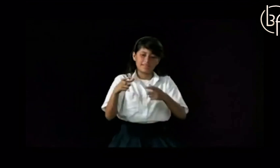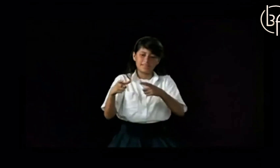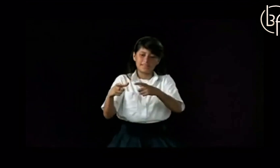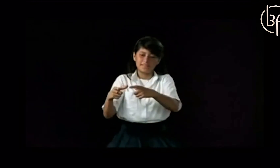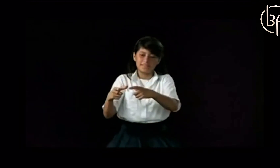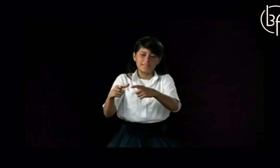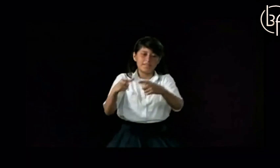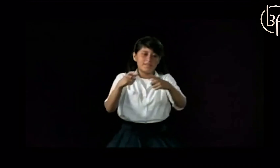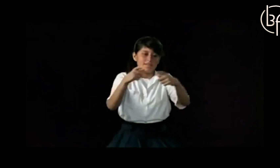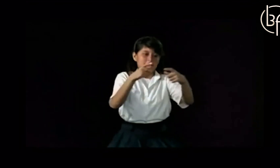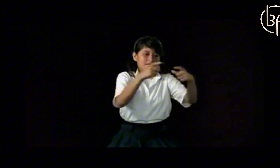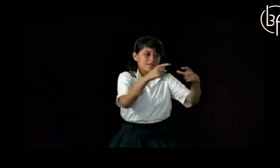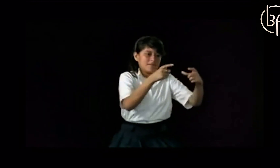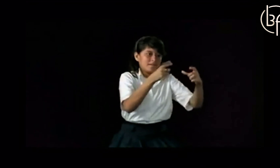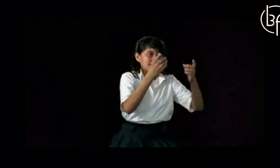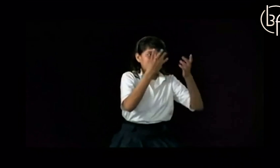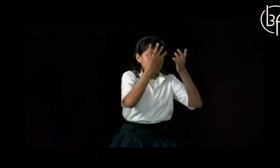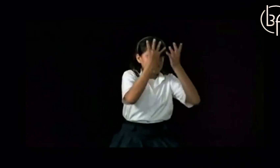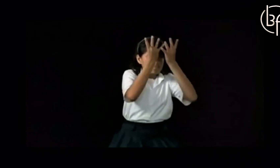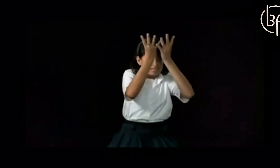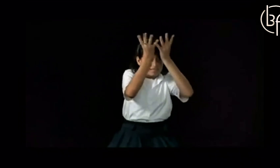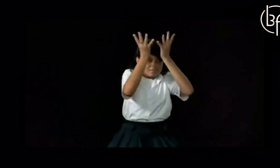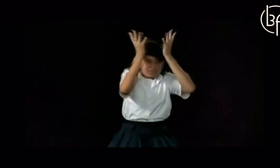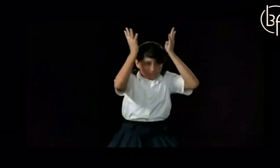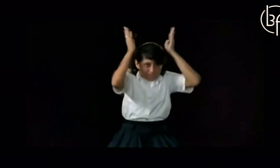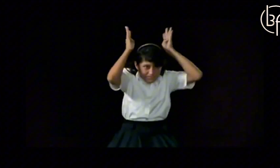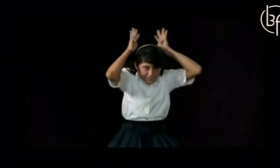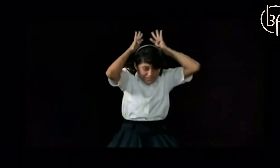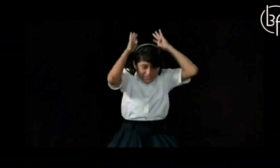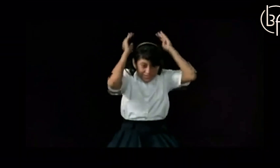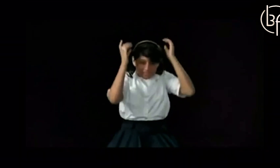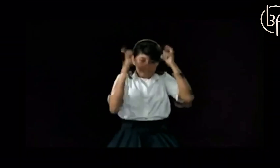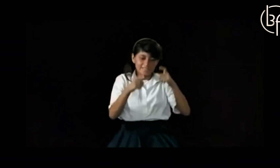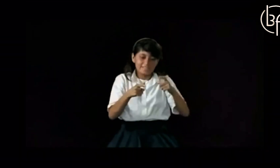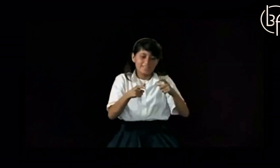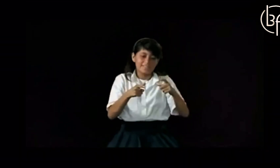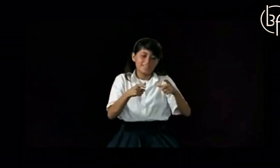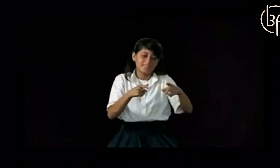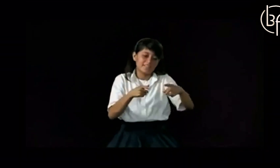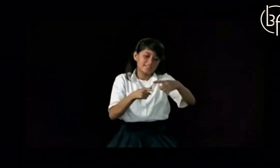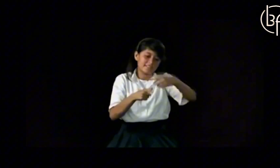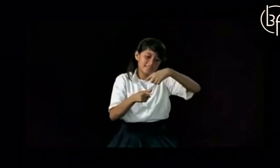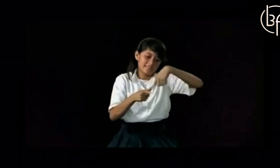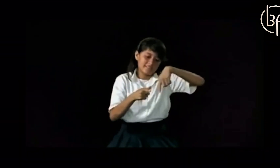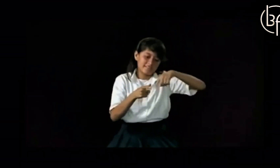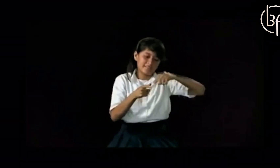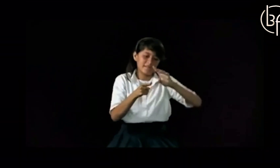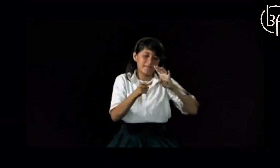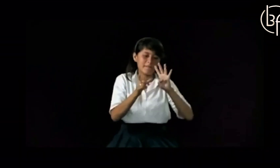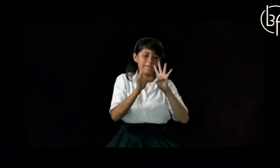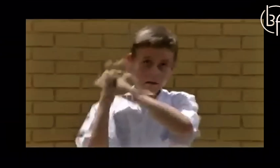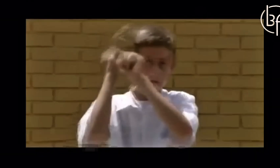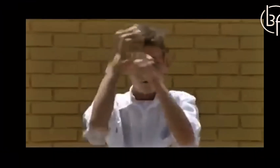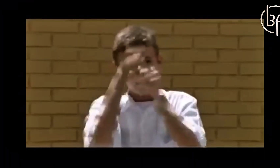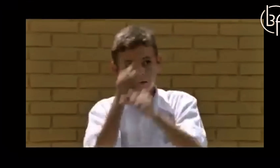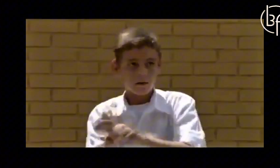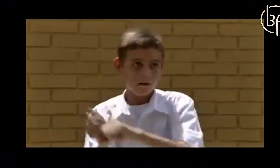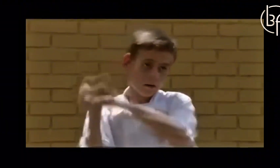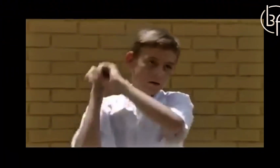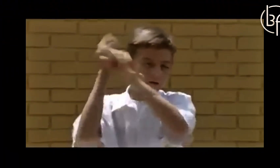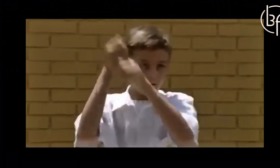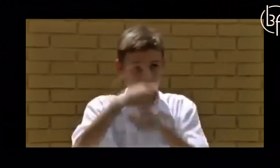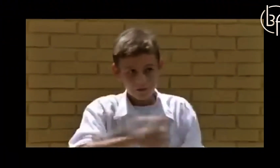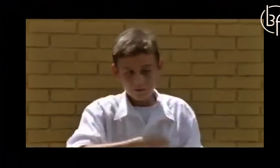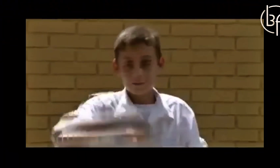new language these children had created was incredibly complex and rich. This proves that communication does not require